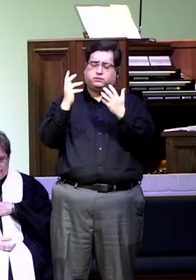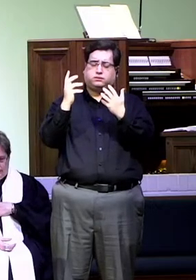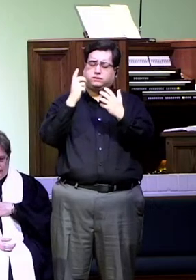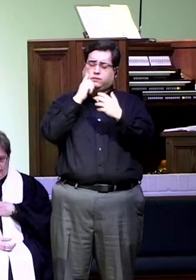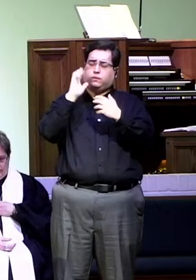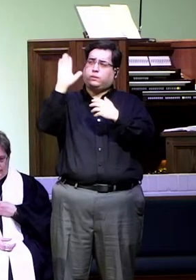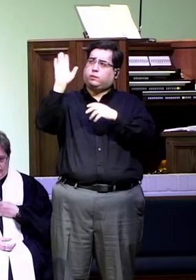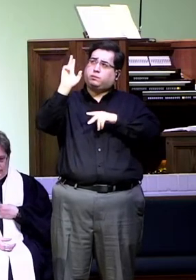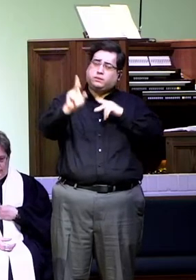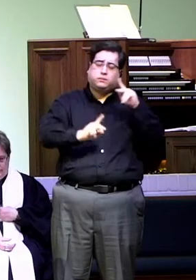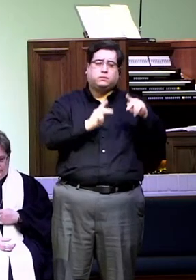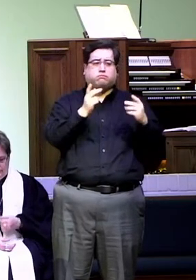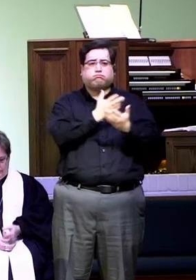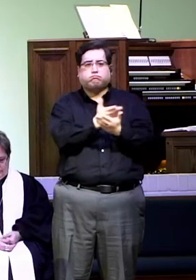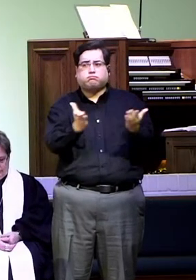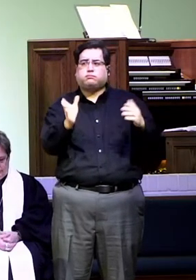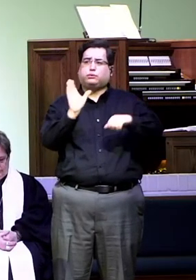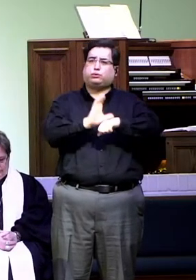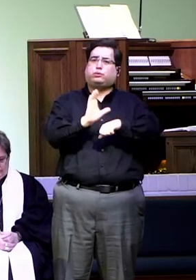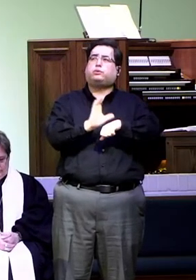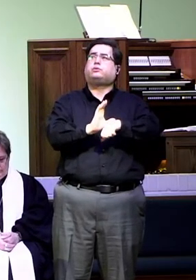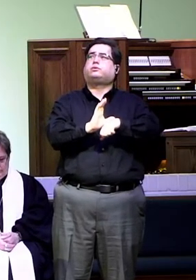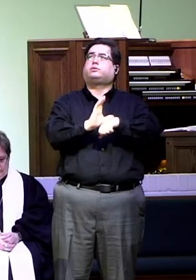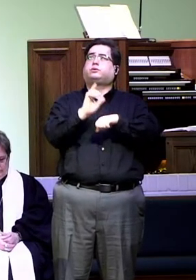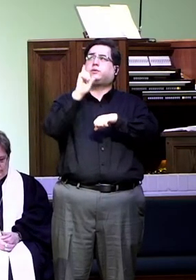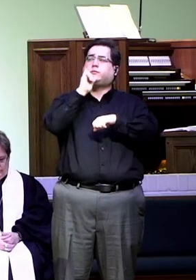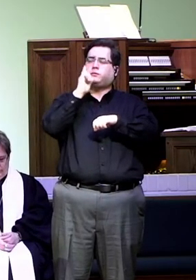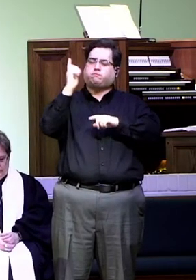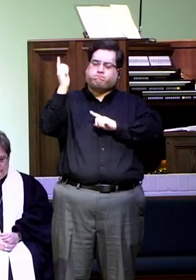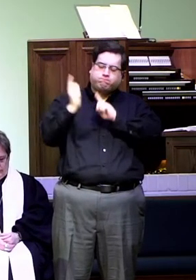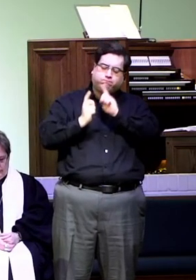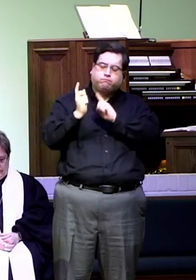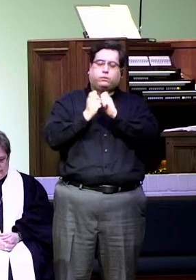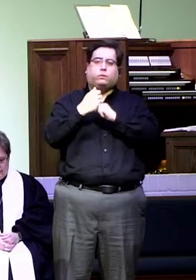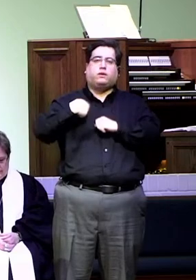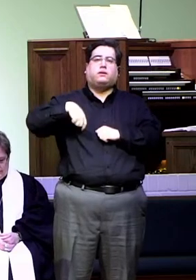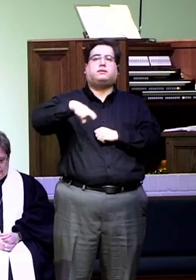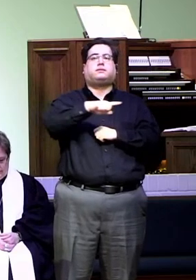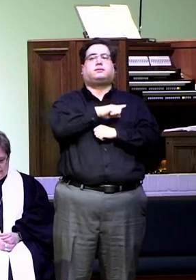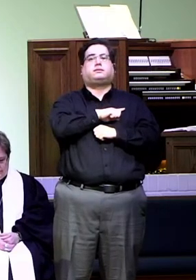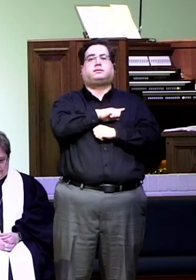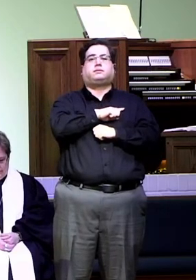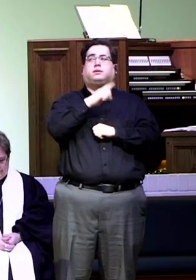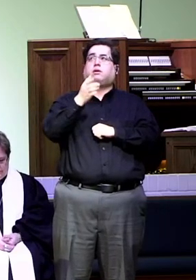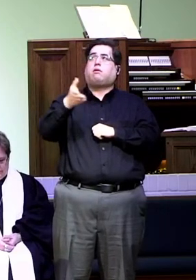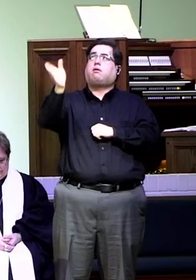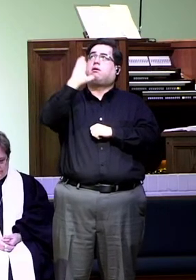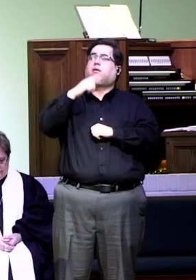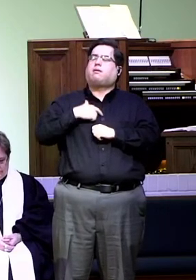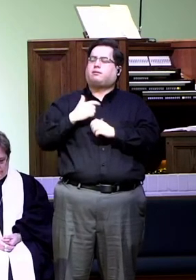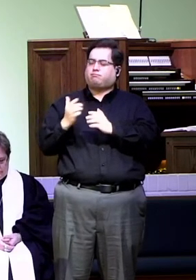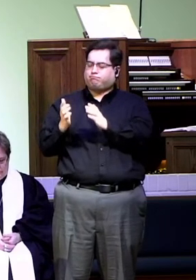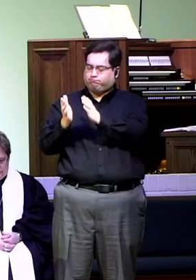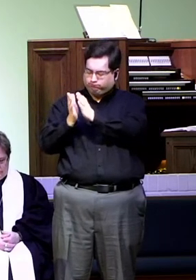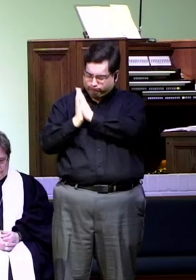your people, this church, for being present with us. God, I ask that you